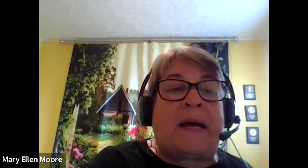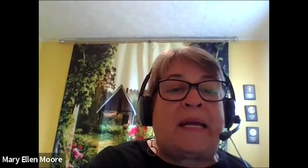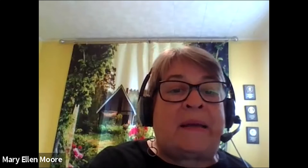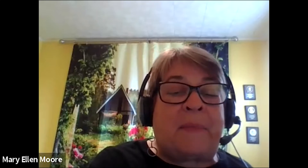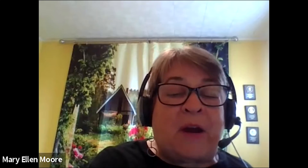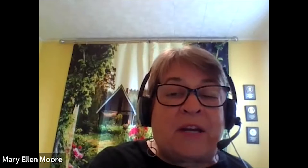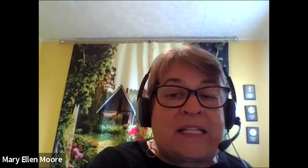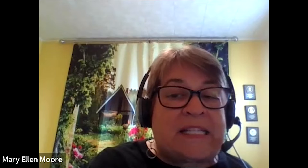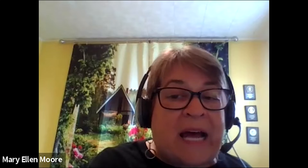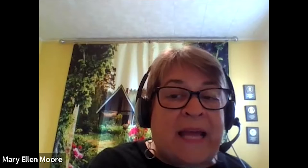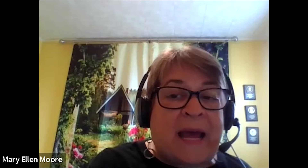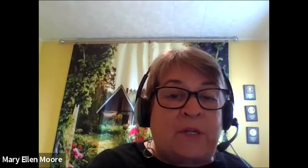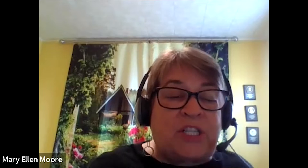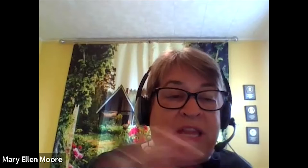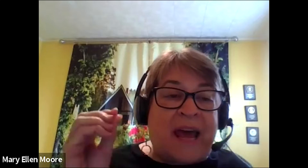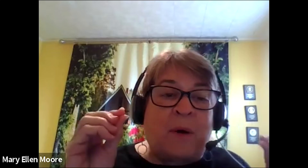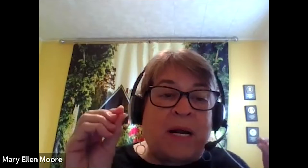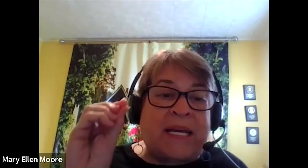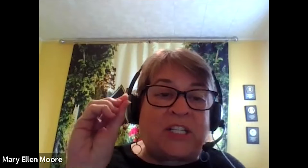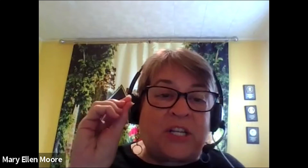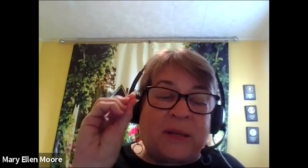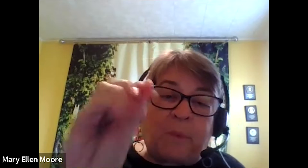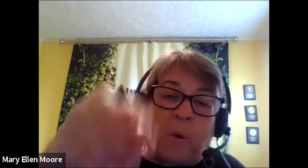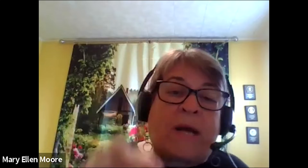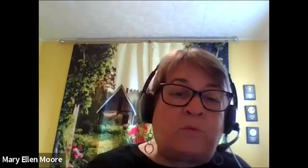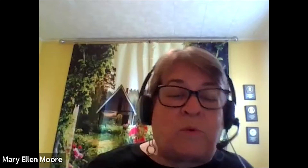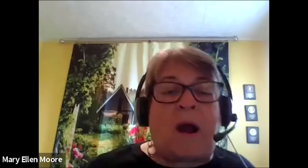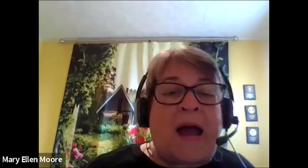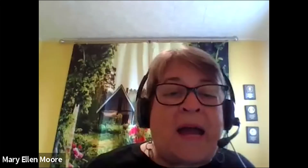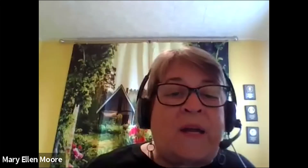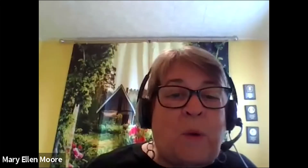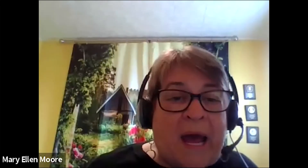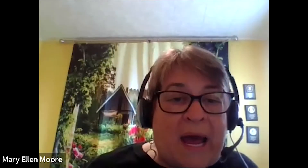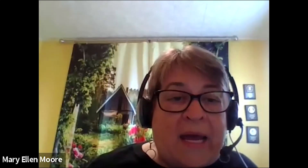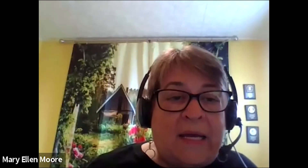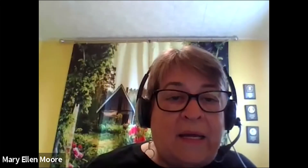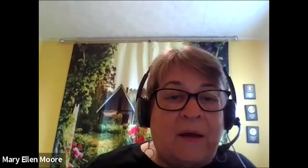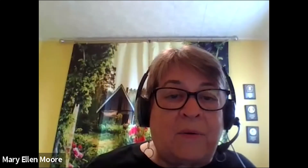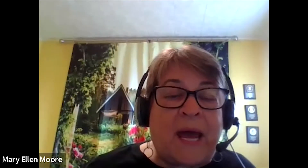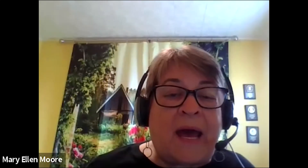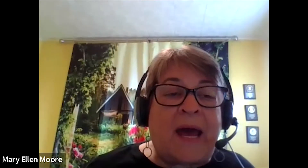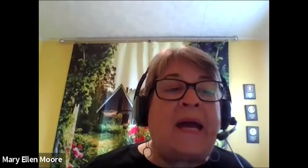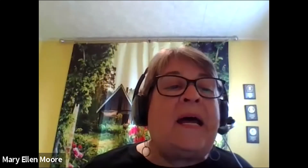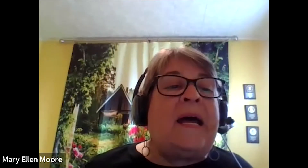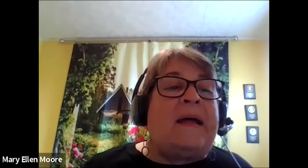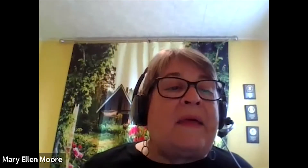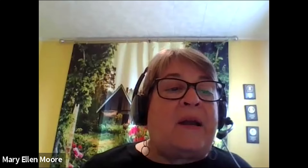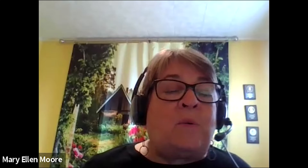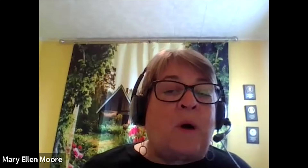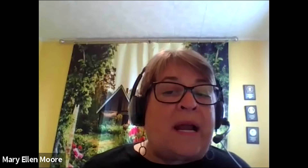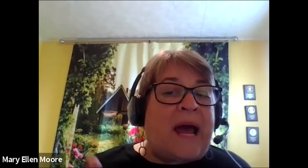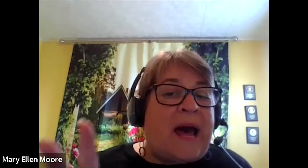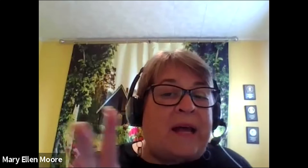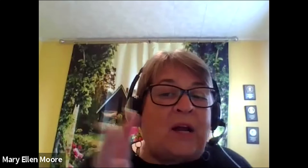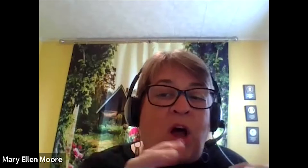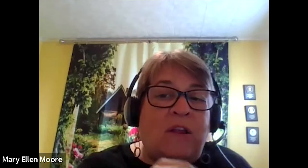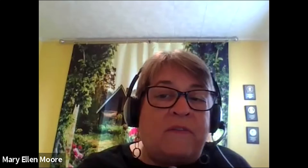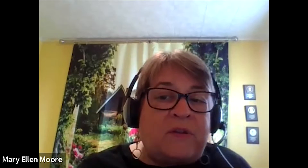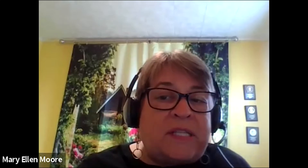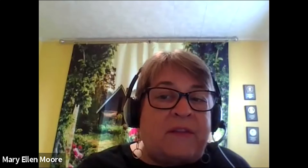in American Sign Language, they want to get to the point right away, okay? They don't want to add all of those other